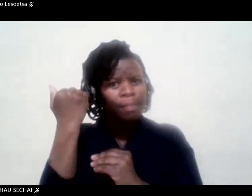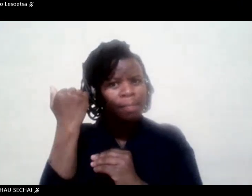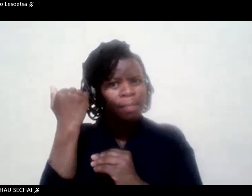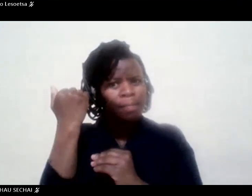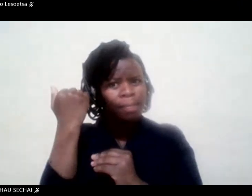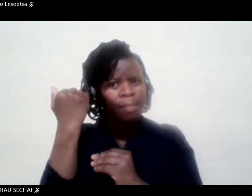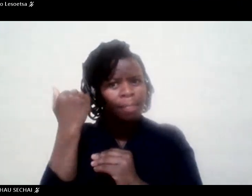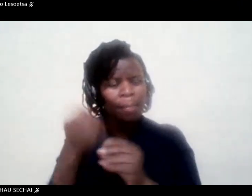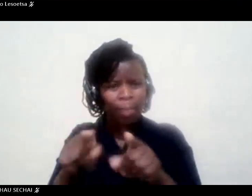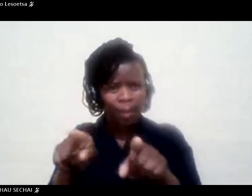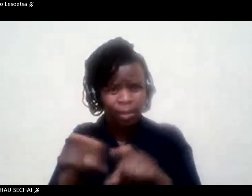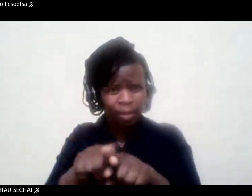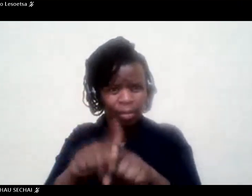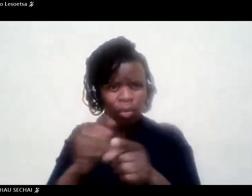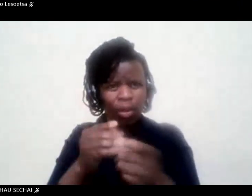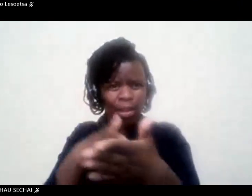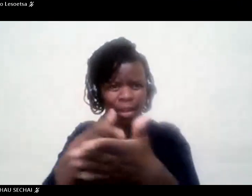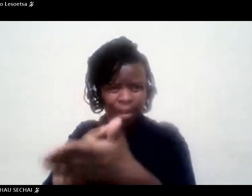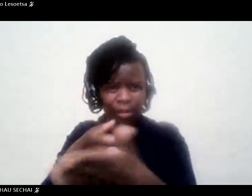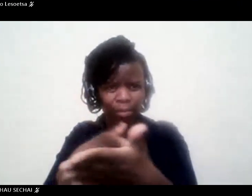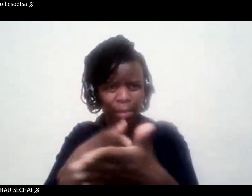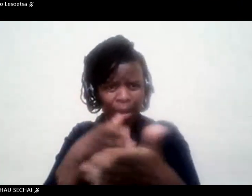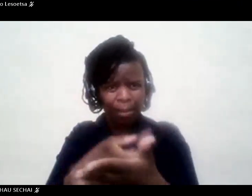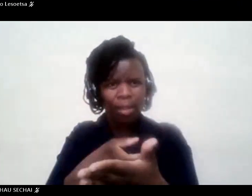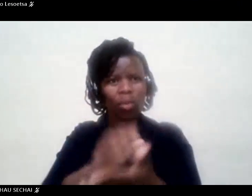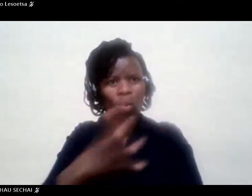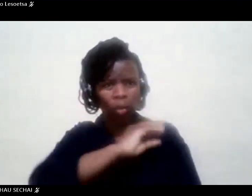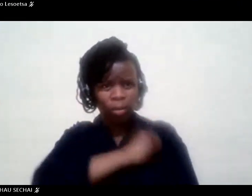mentioned, getting in